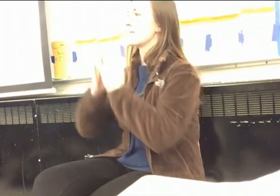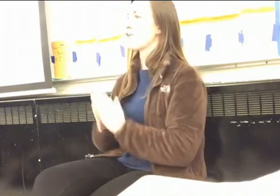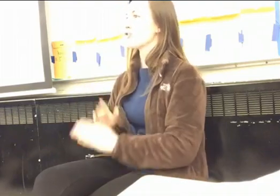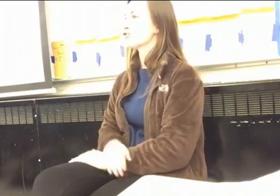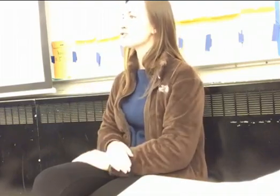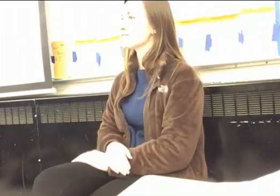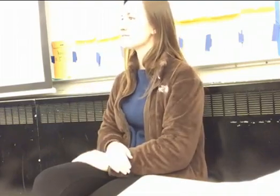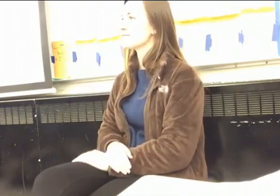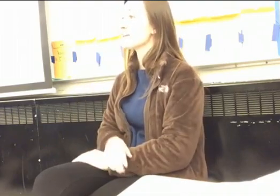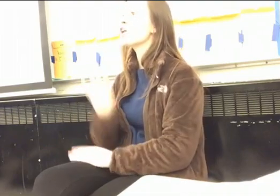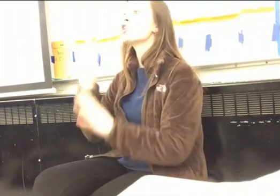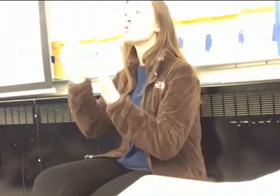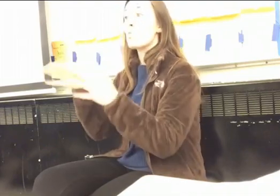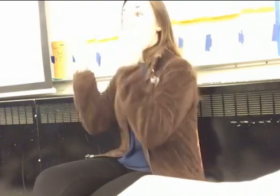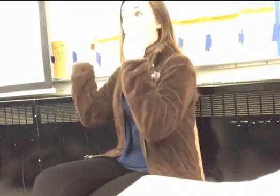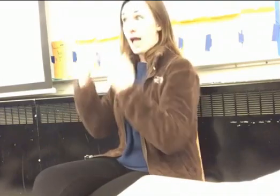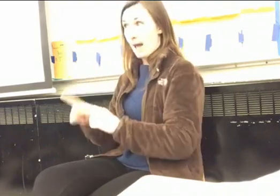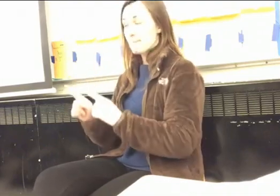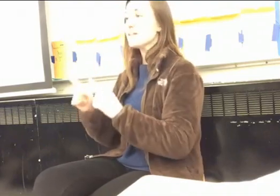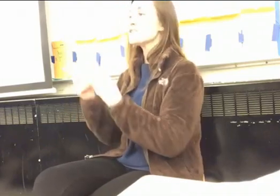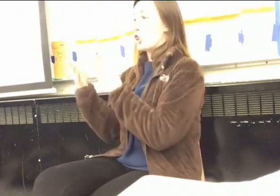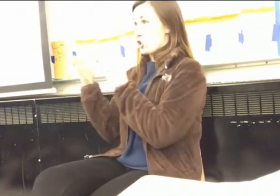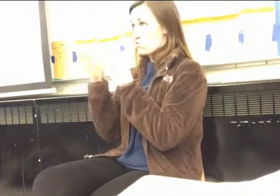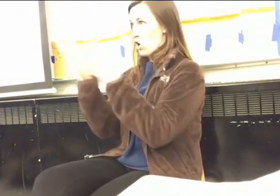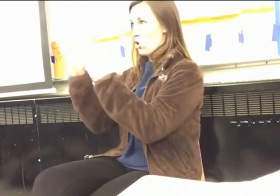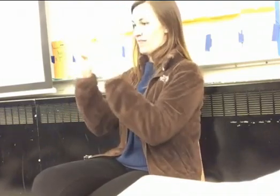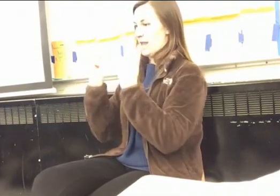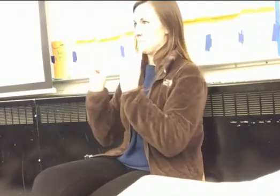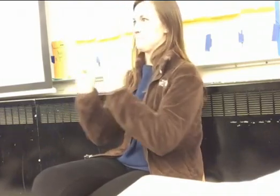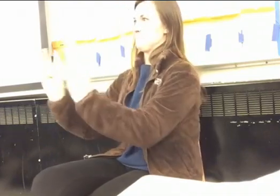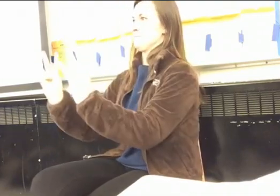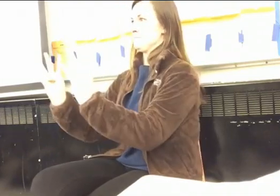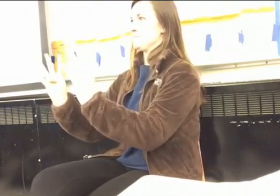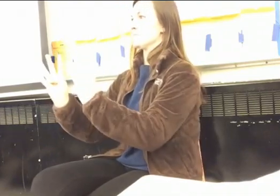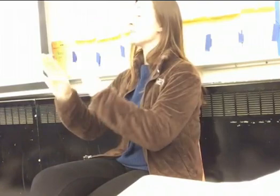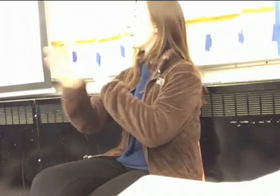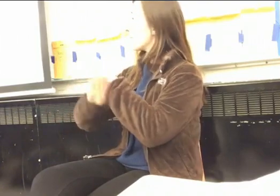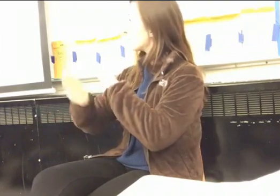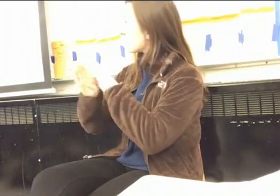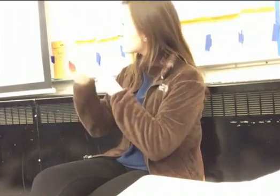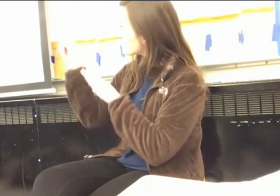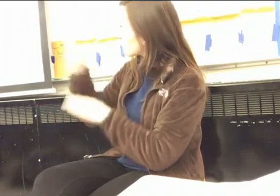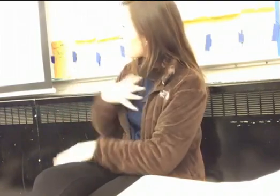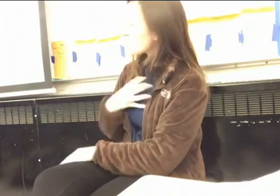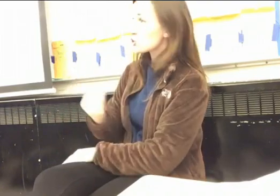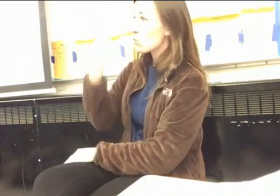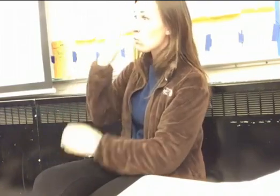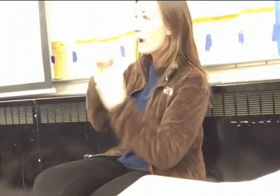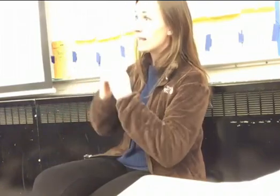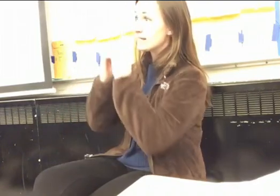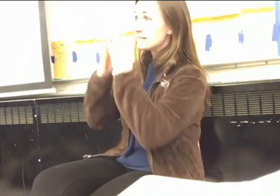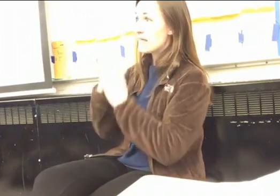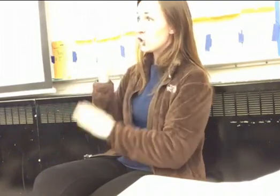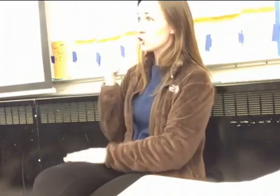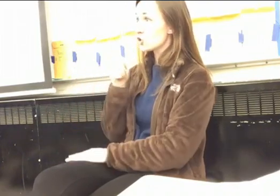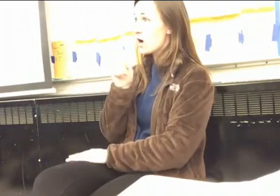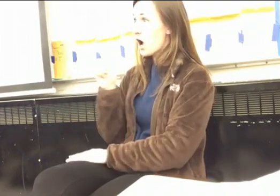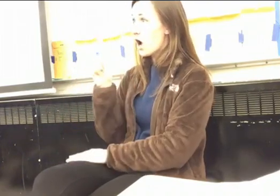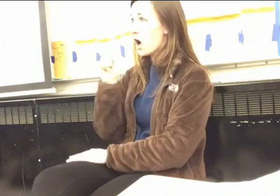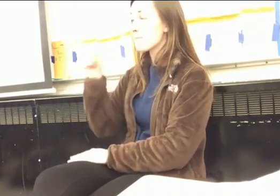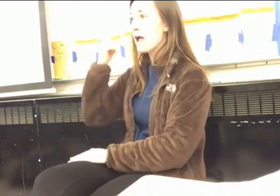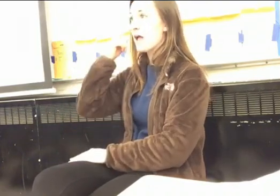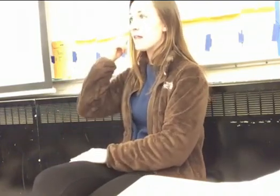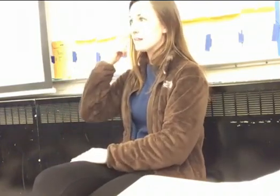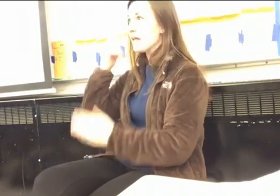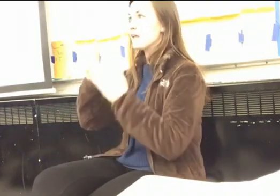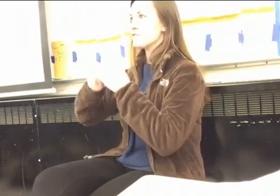So what happens is that they line this road, and basically as the white settlers come, and the natives begin to try to cross this